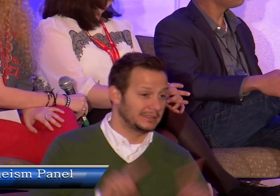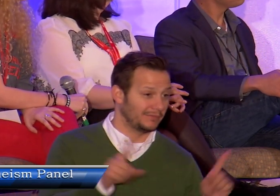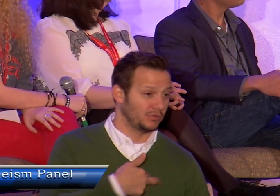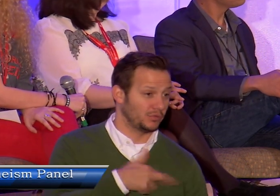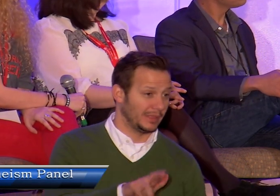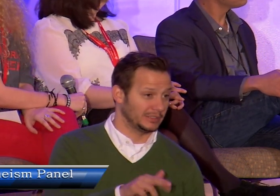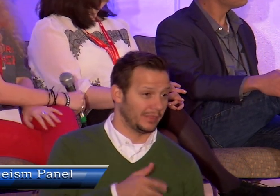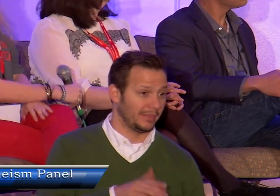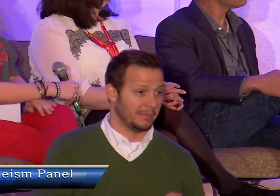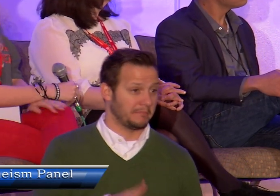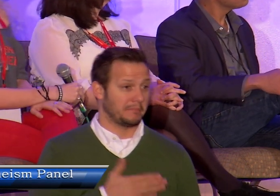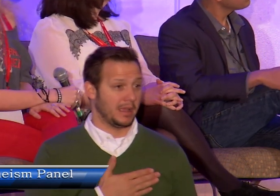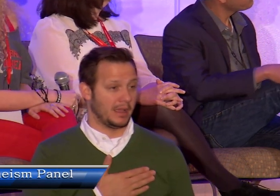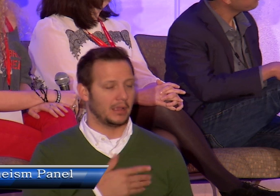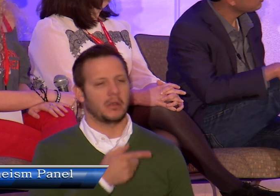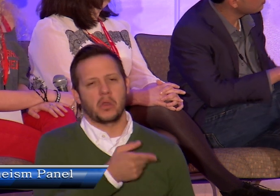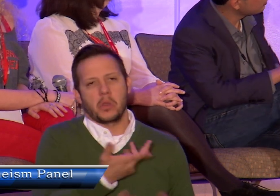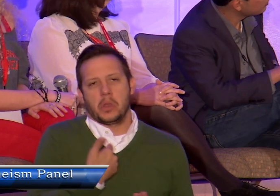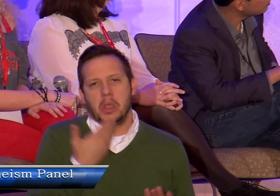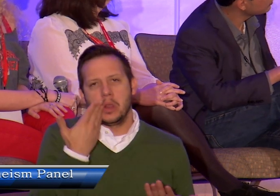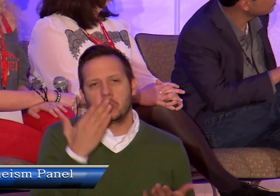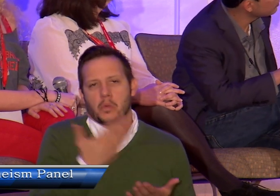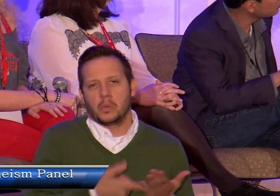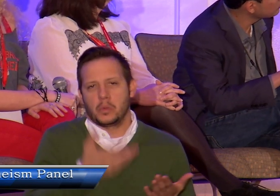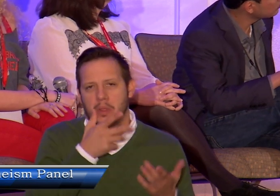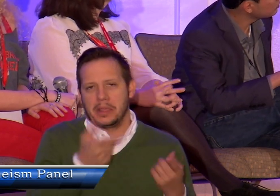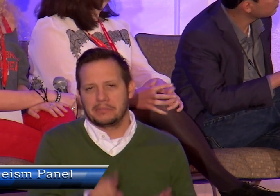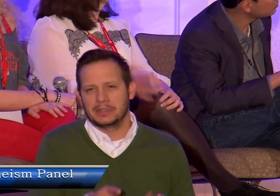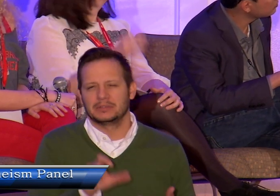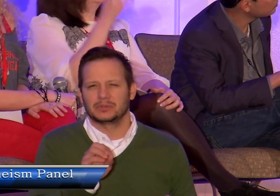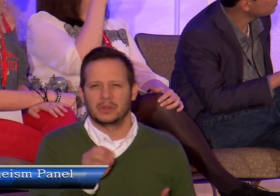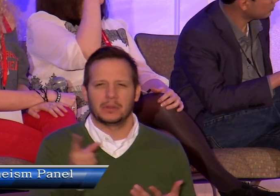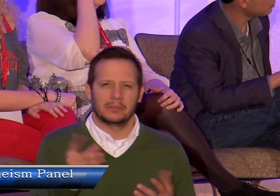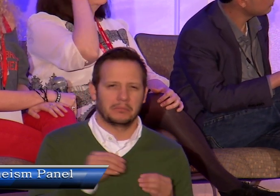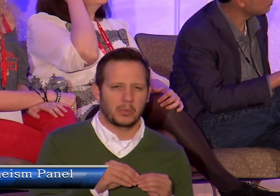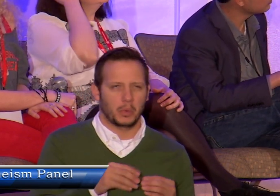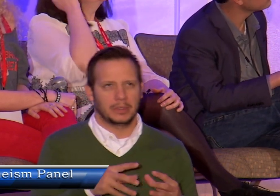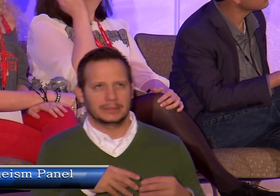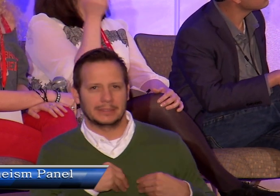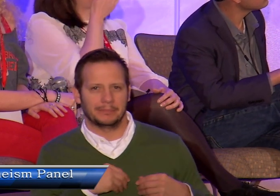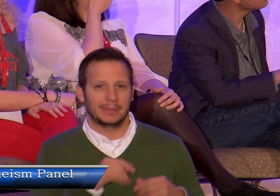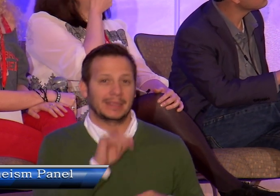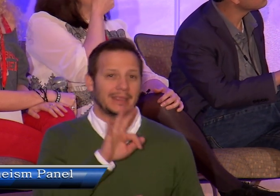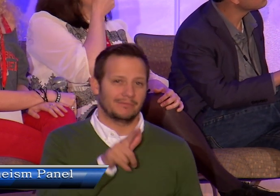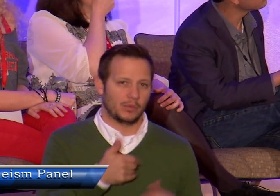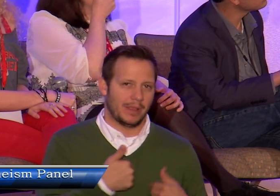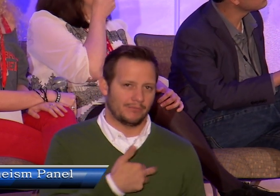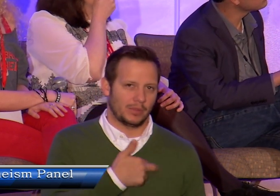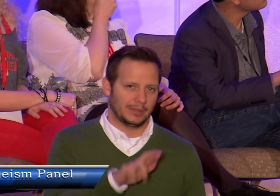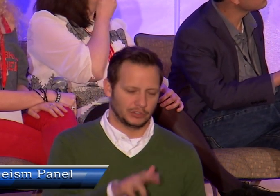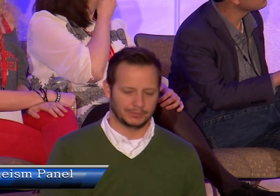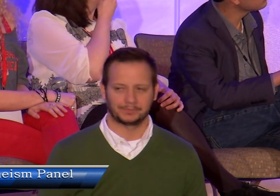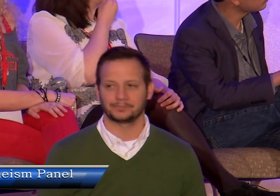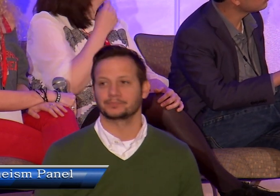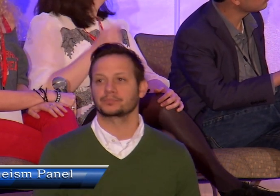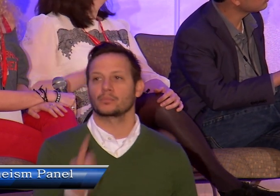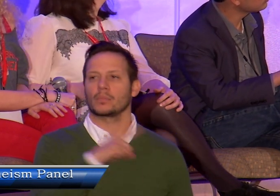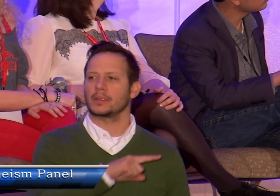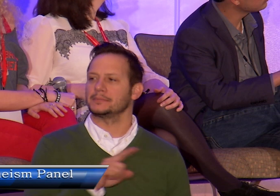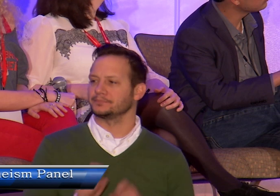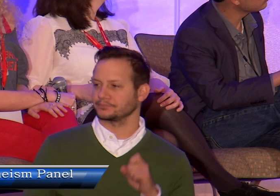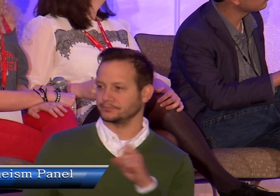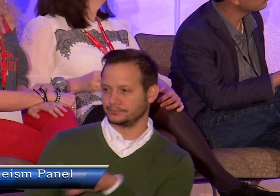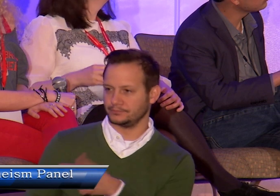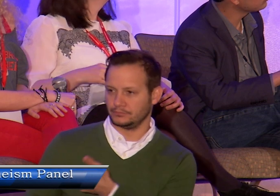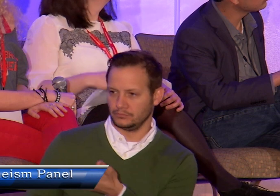I want to go back for a moment to the idea about what can be done to help. And this is for everyone. I'm going to start